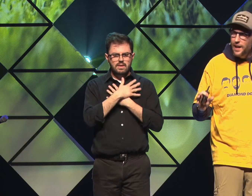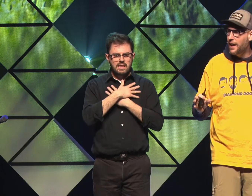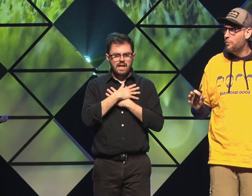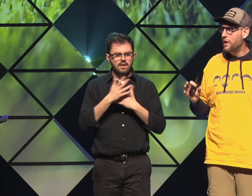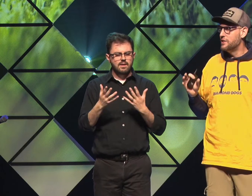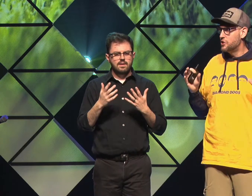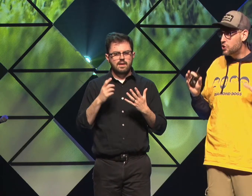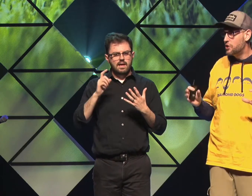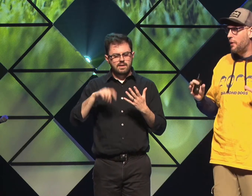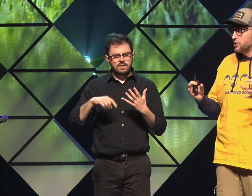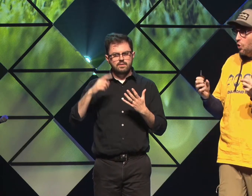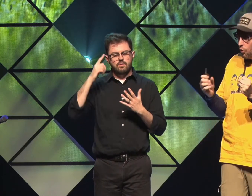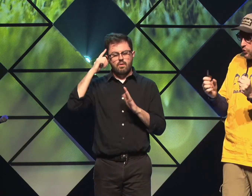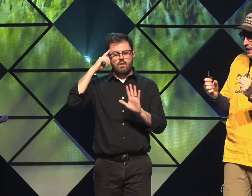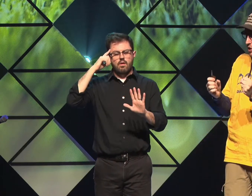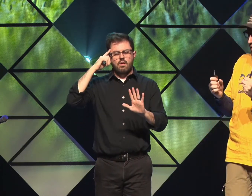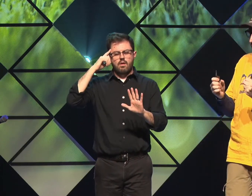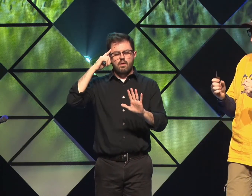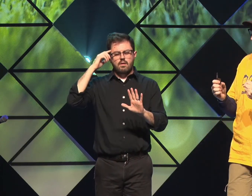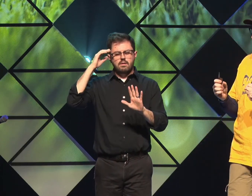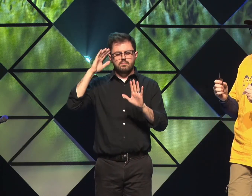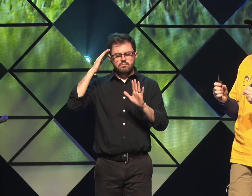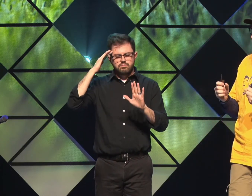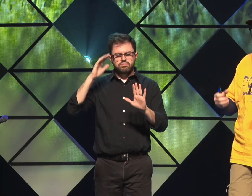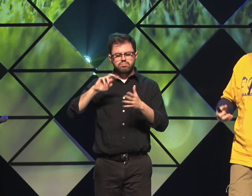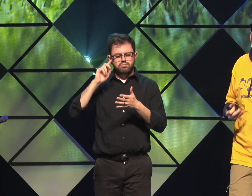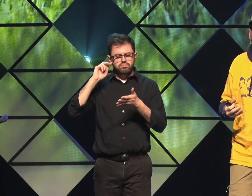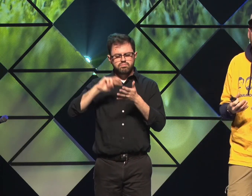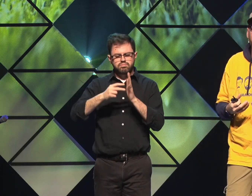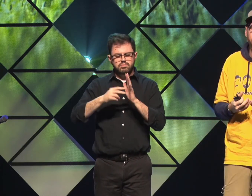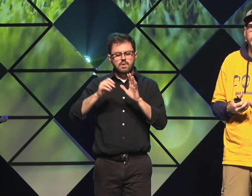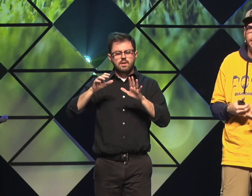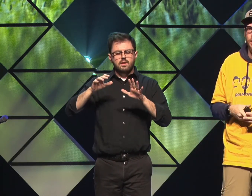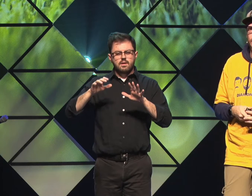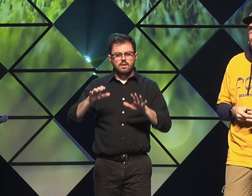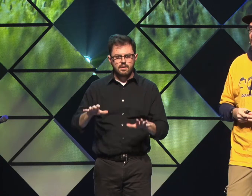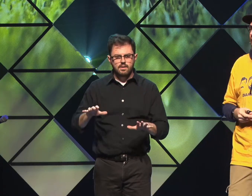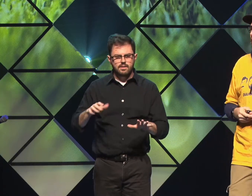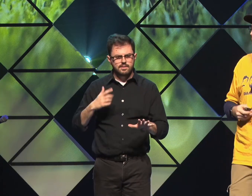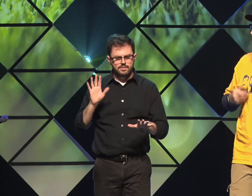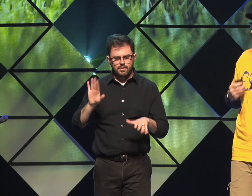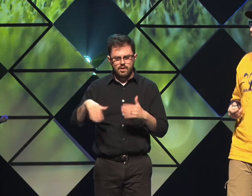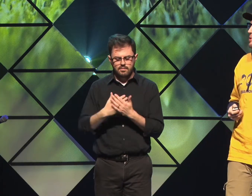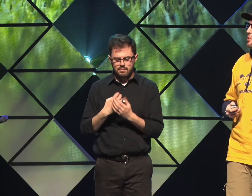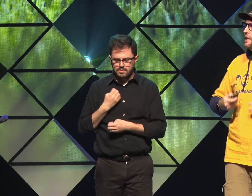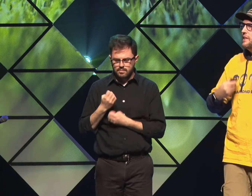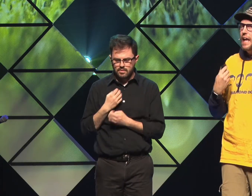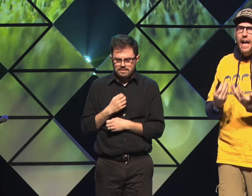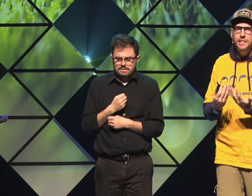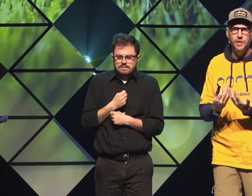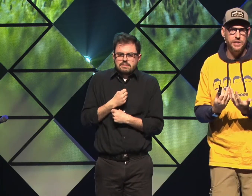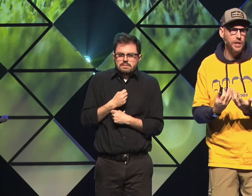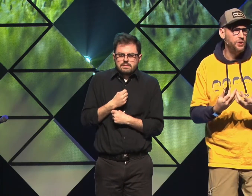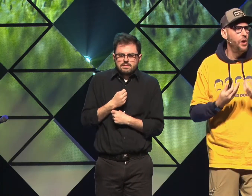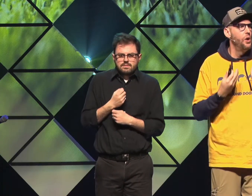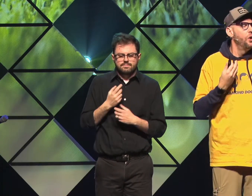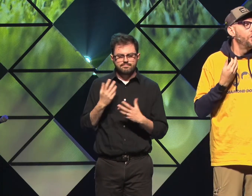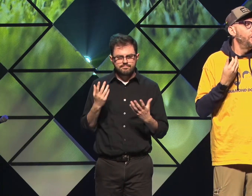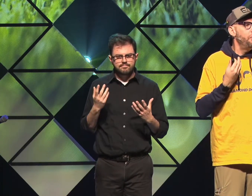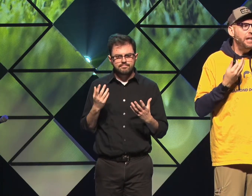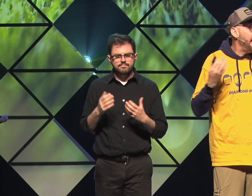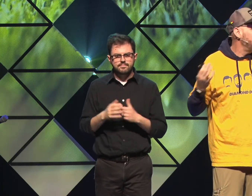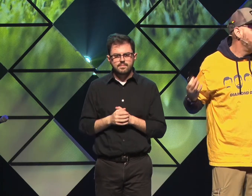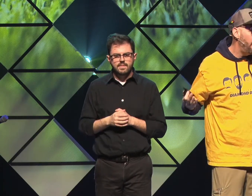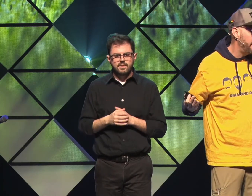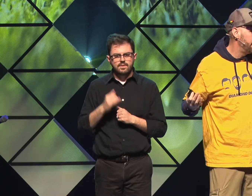oh yeah, I was holding all that in, right? So there's something about those messages. And when that happens, we can then ask ourselves,